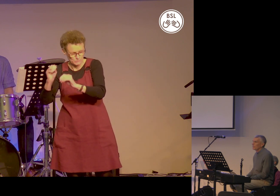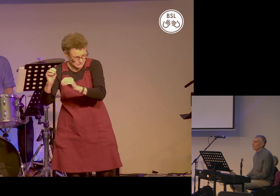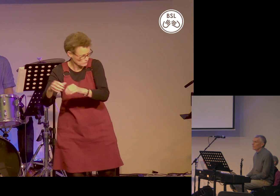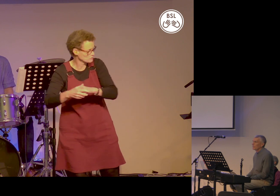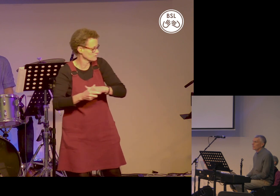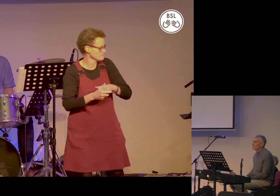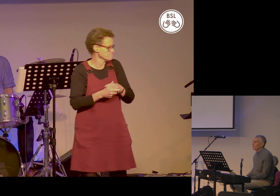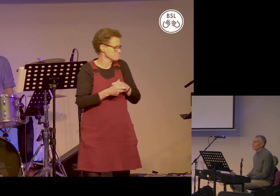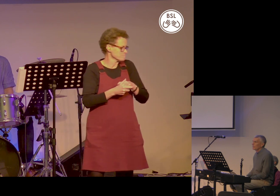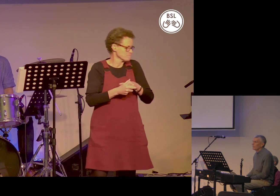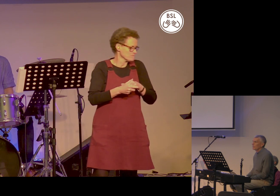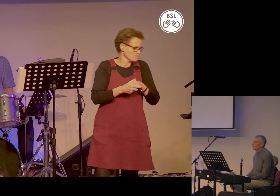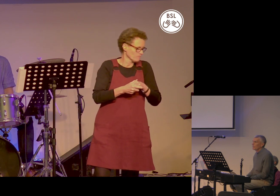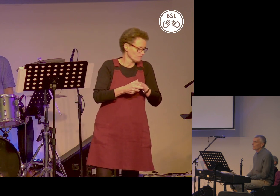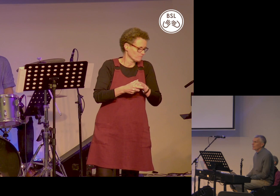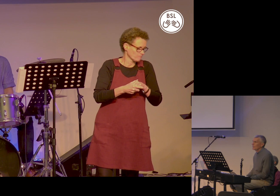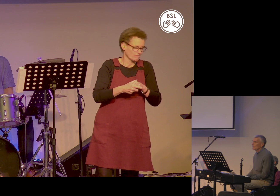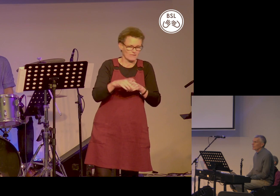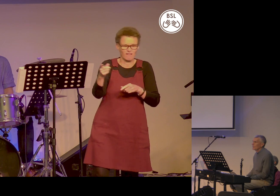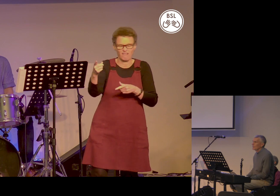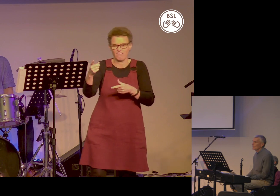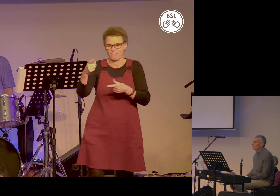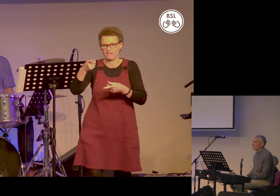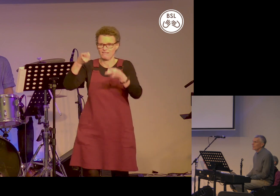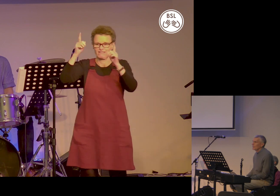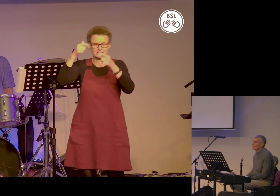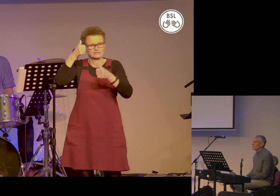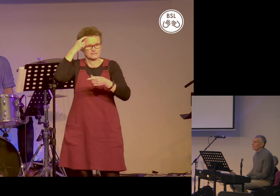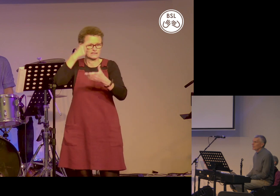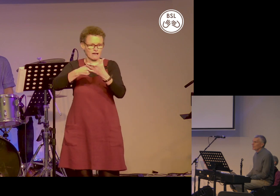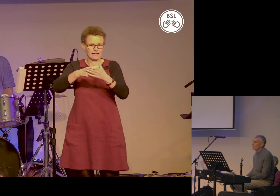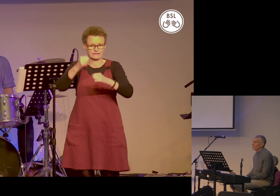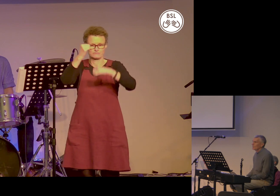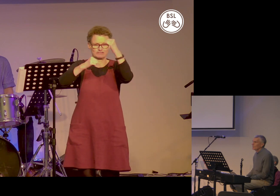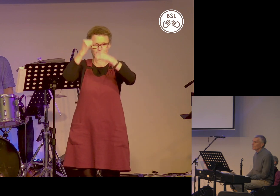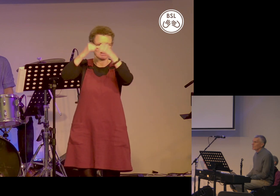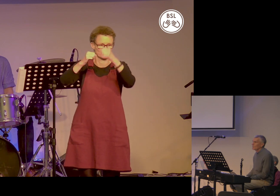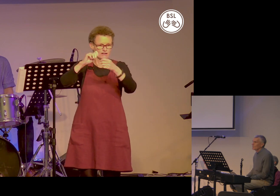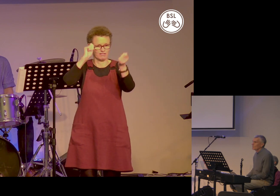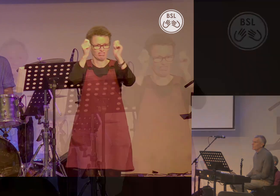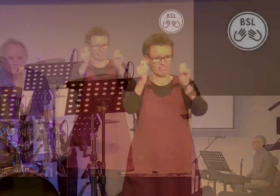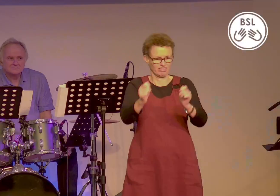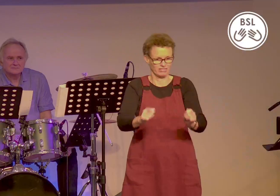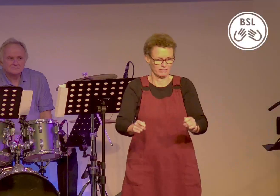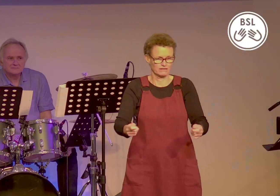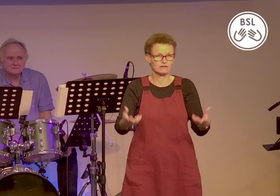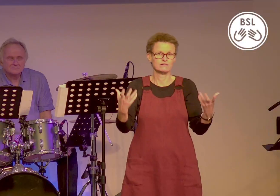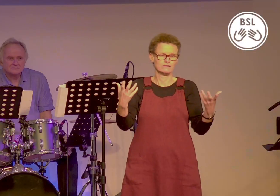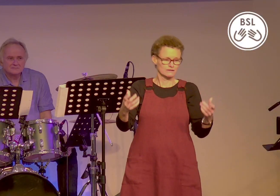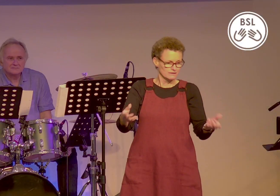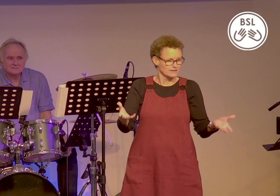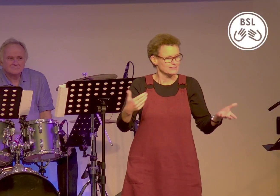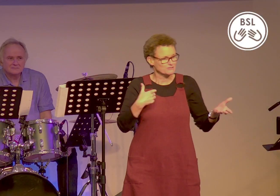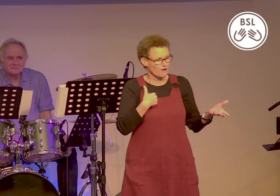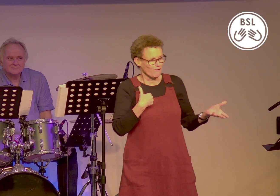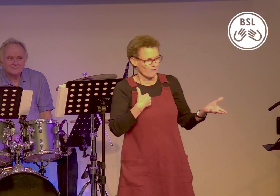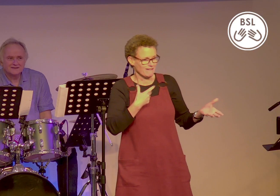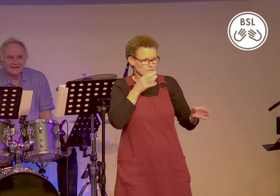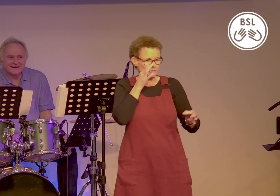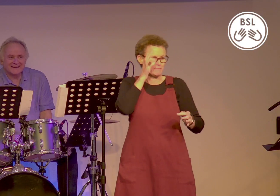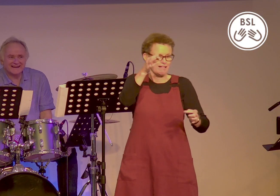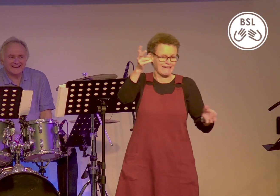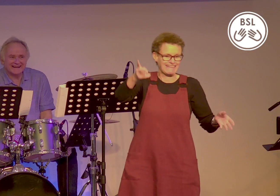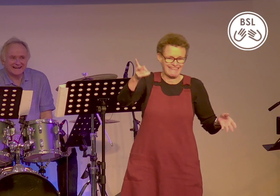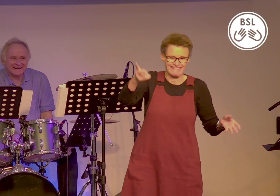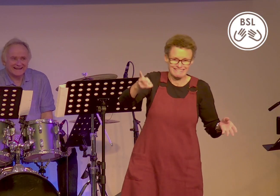OT and part-time educator. management decided on a restructuring, as